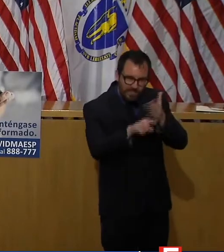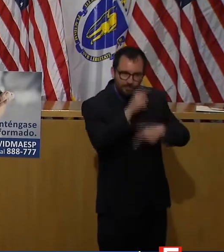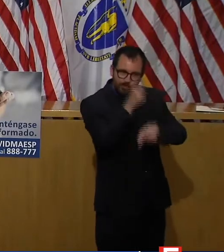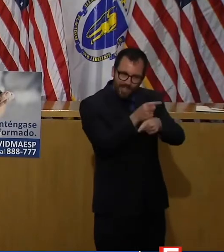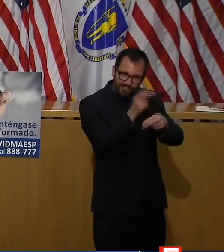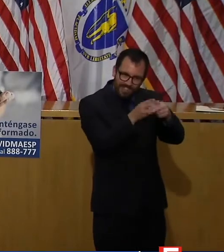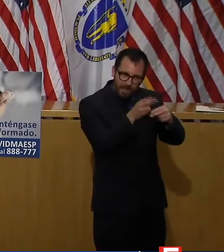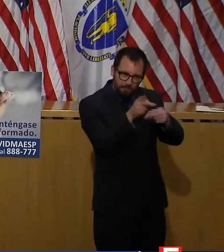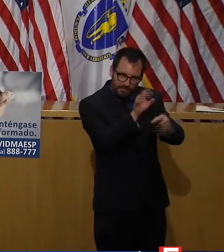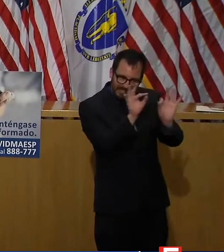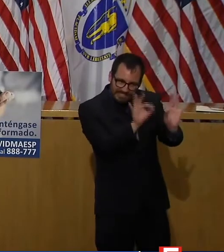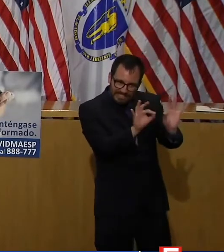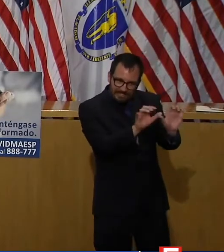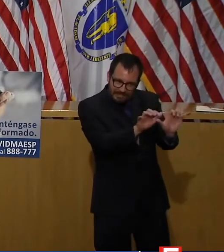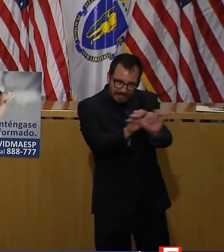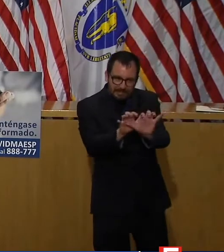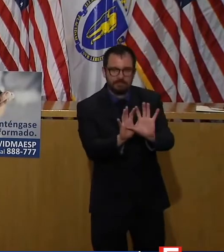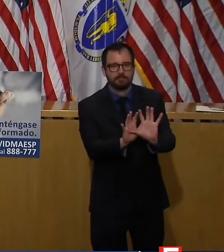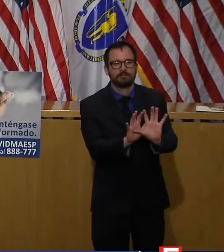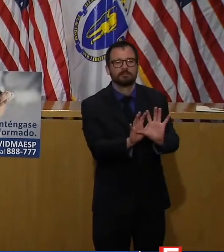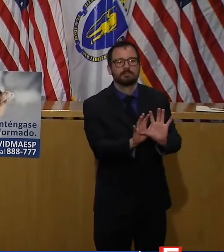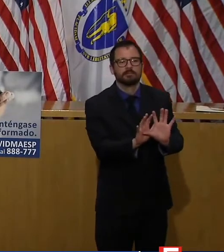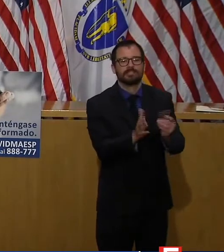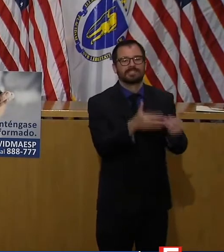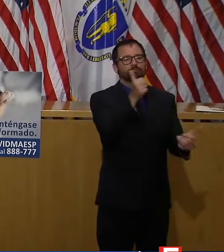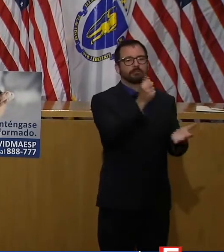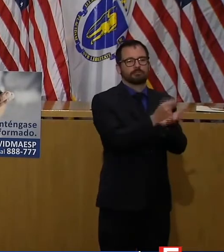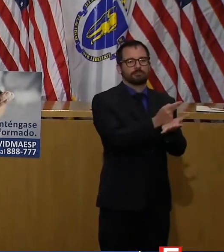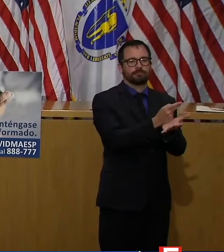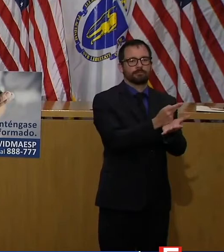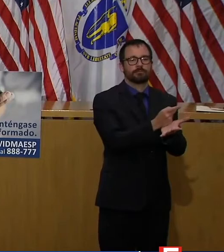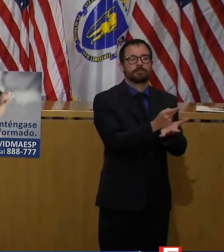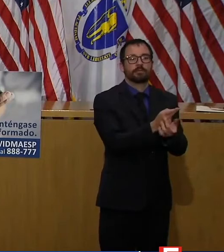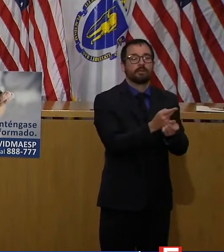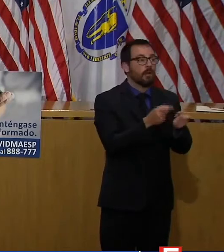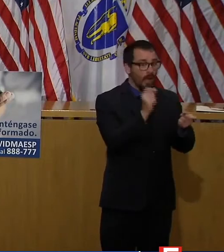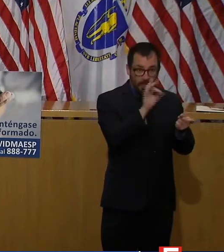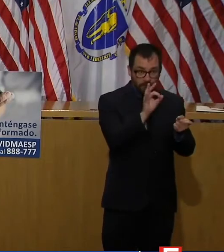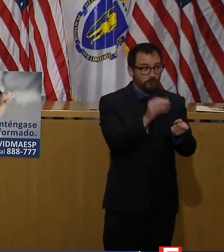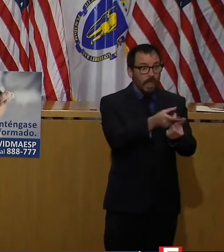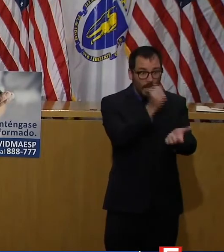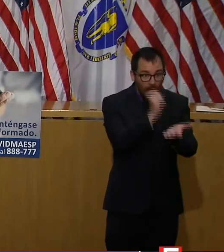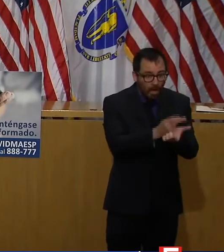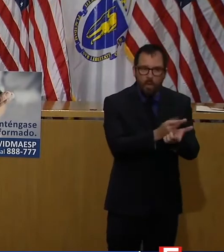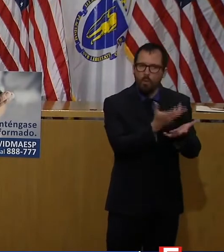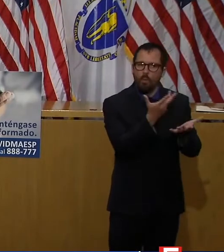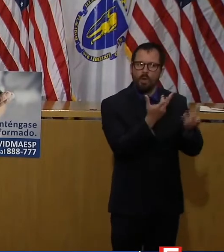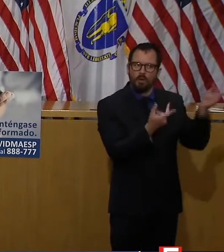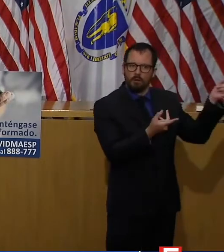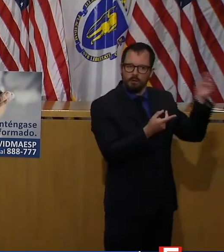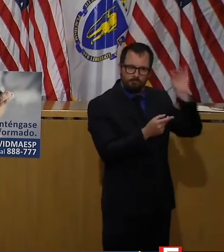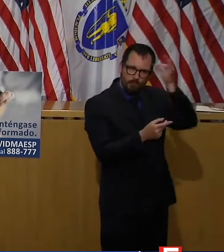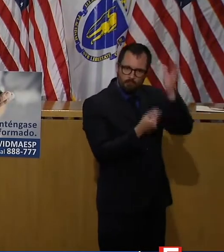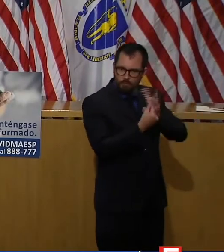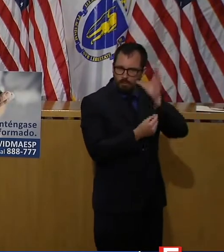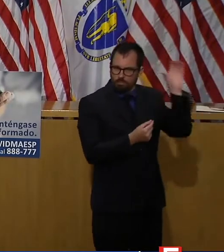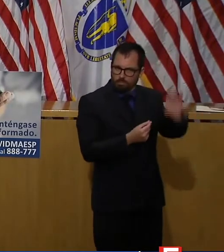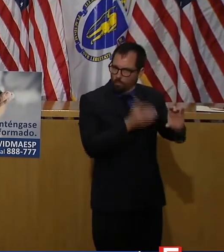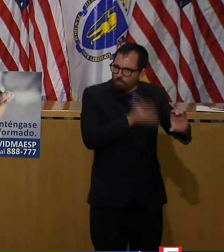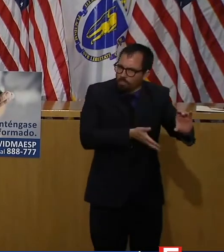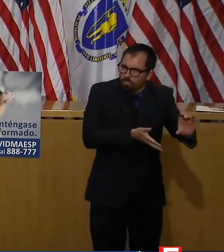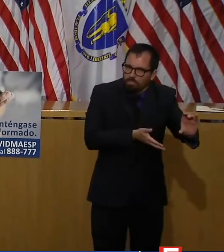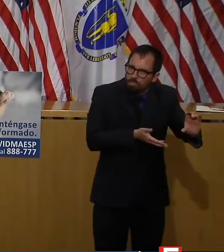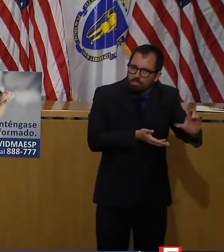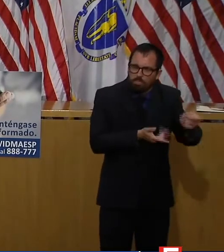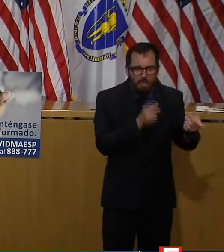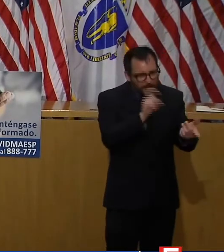done dozens and dozens and dozens of town halls that hundreds of thousands of people have tuned in on. Our